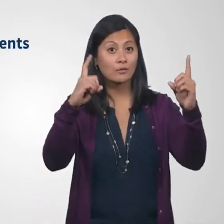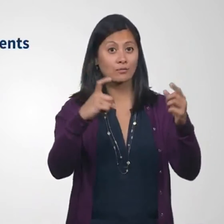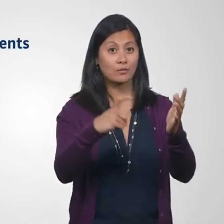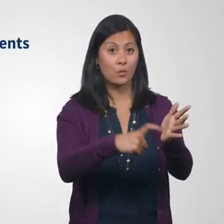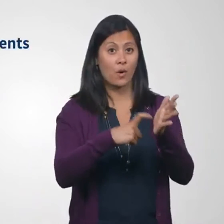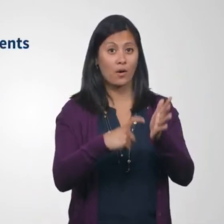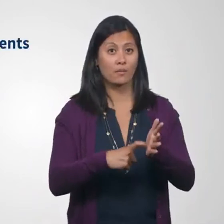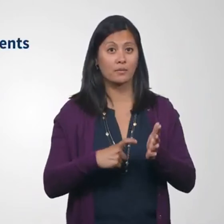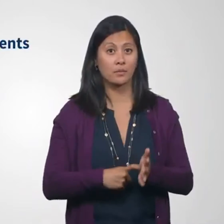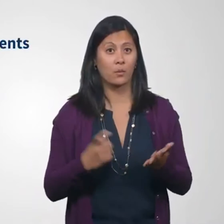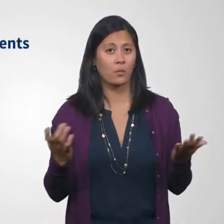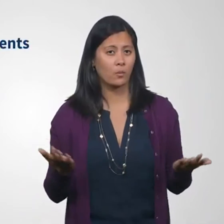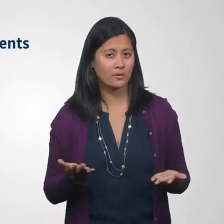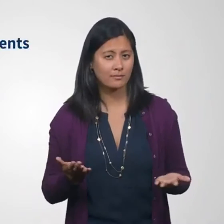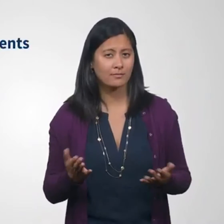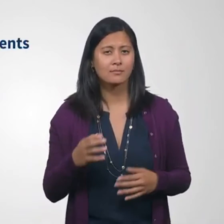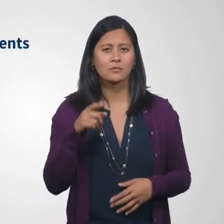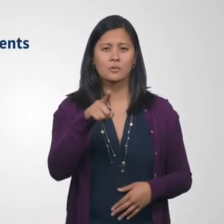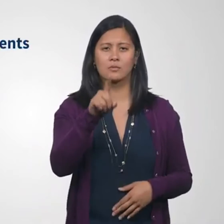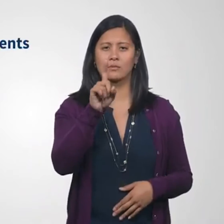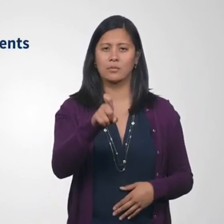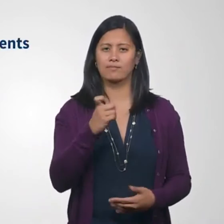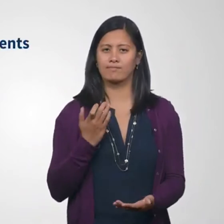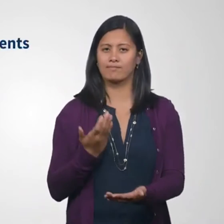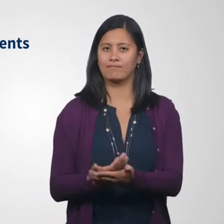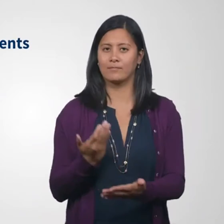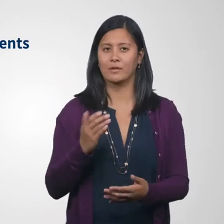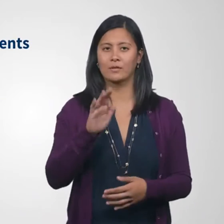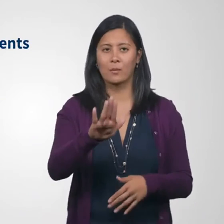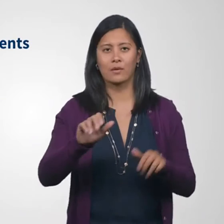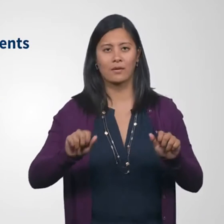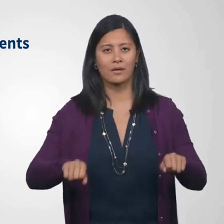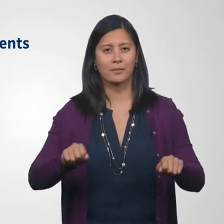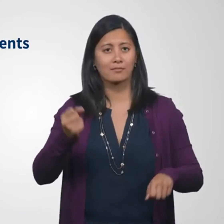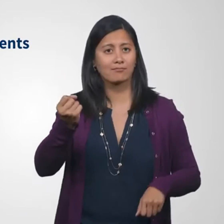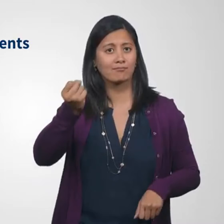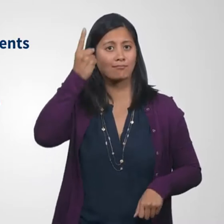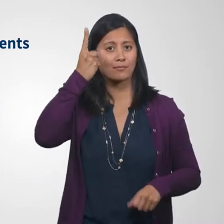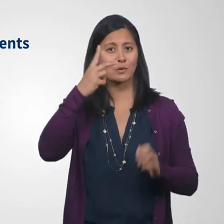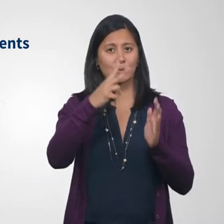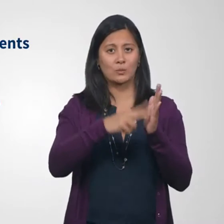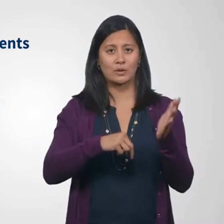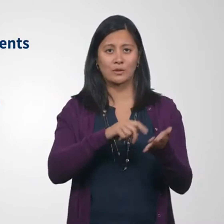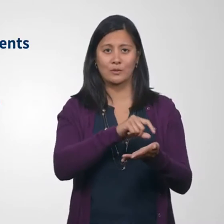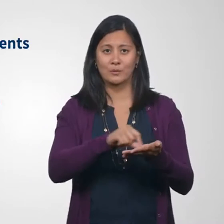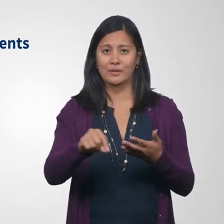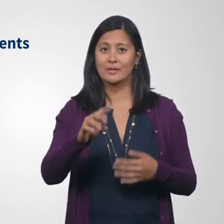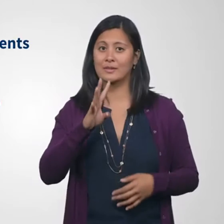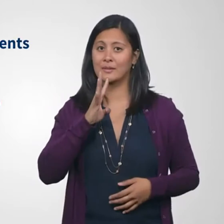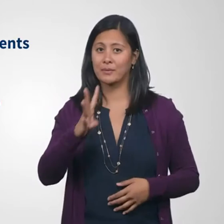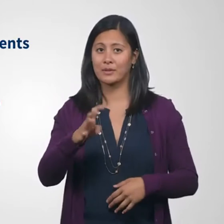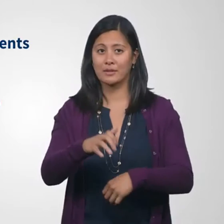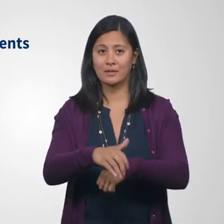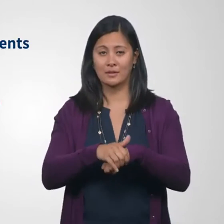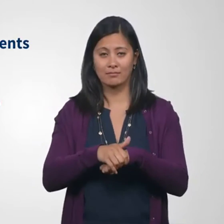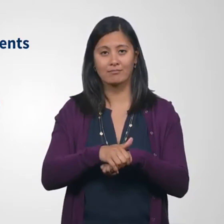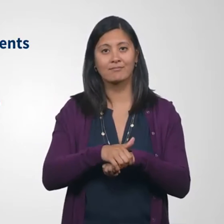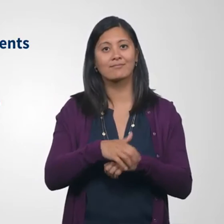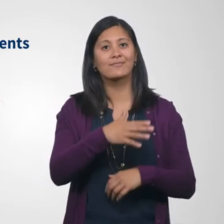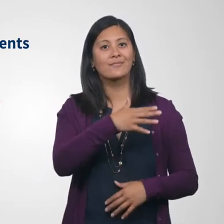In terms of educational requirements, you must demonstrate an ability to understand, read, write, and